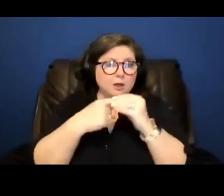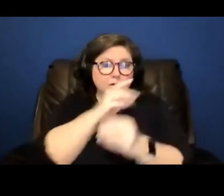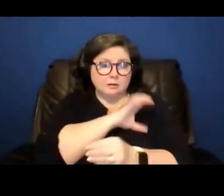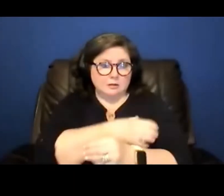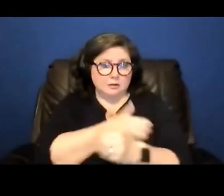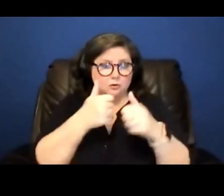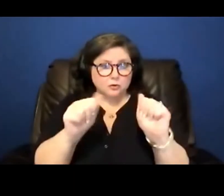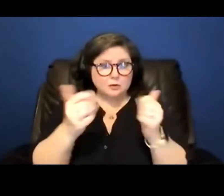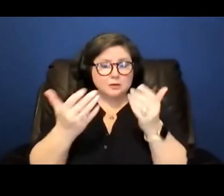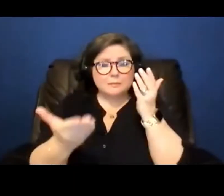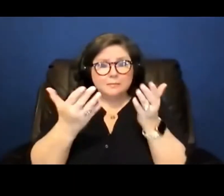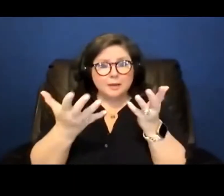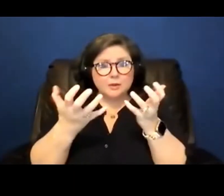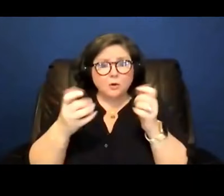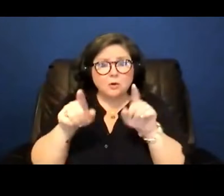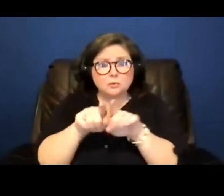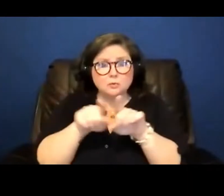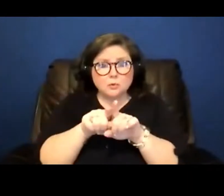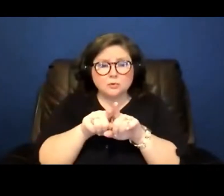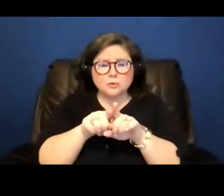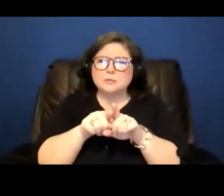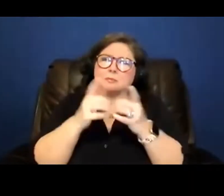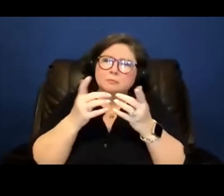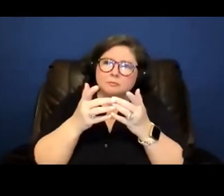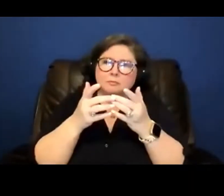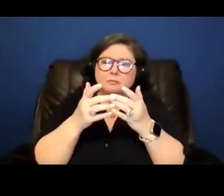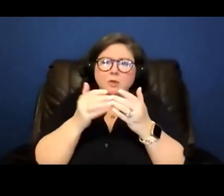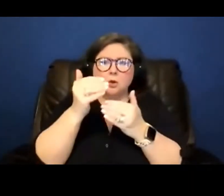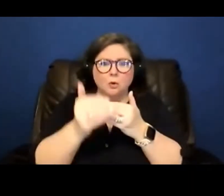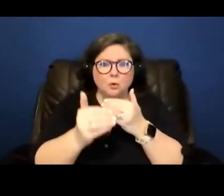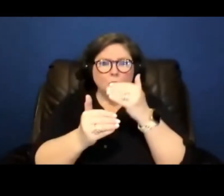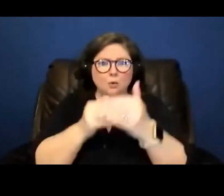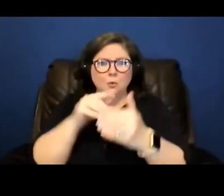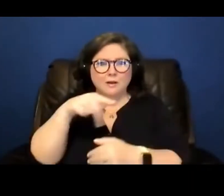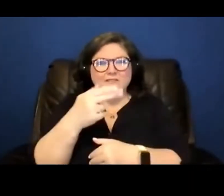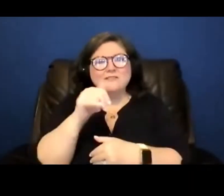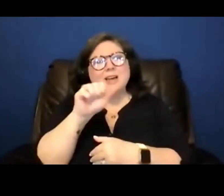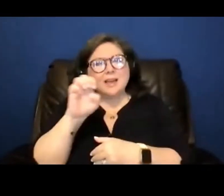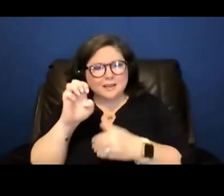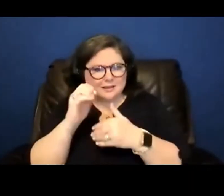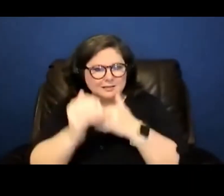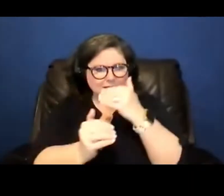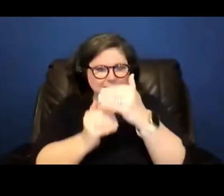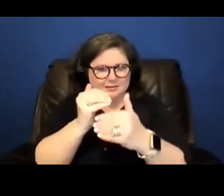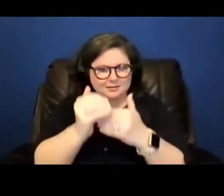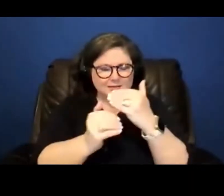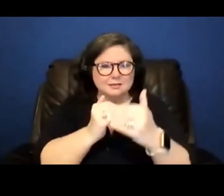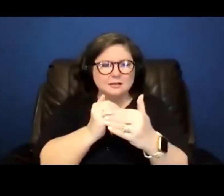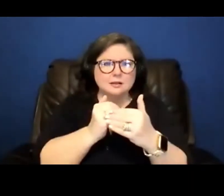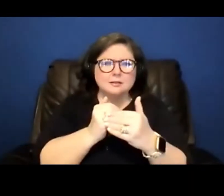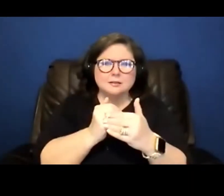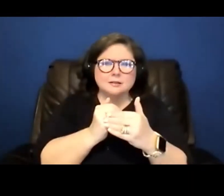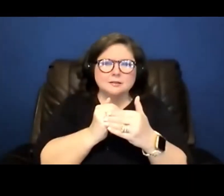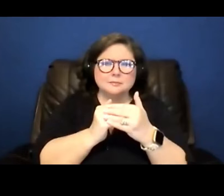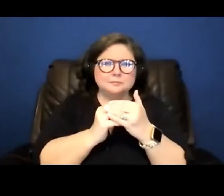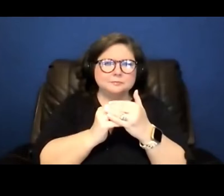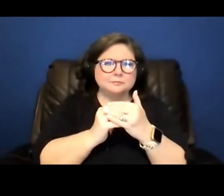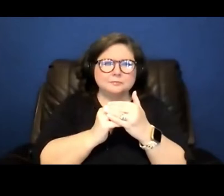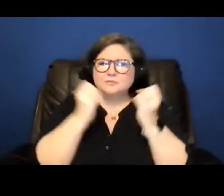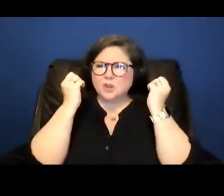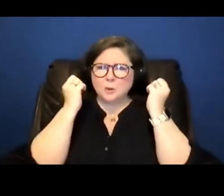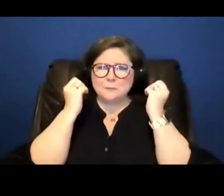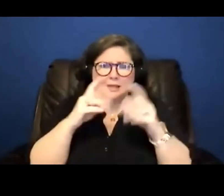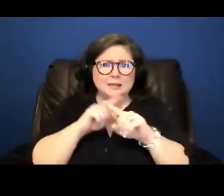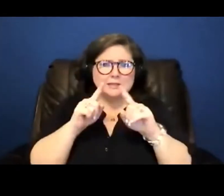might also want to understand what phase these clinical trials are at. There are really many different phases that